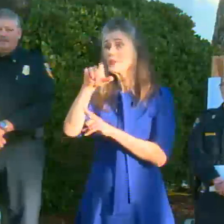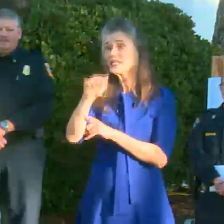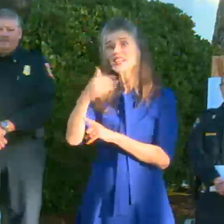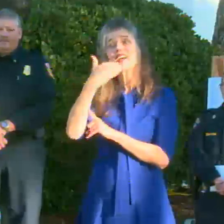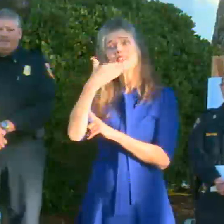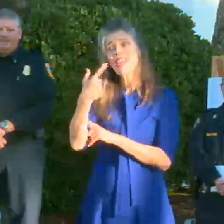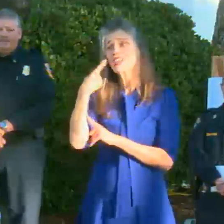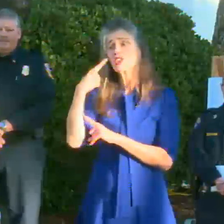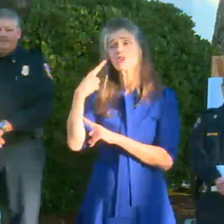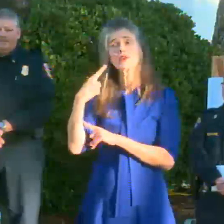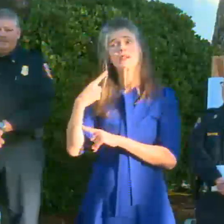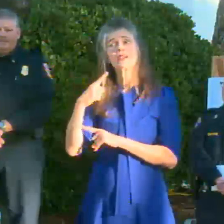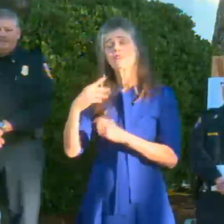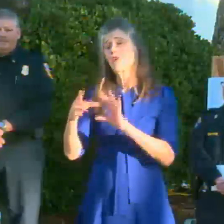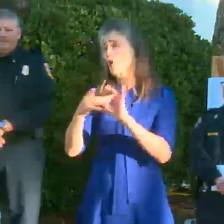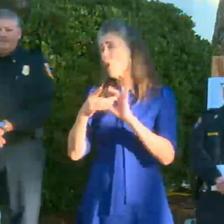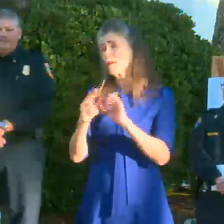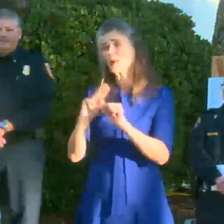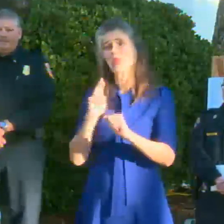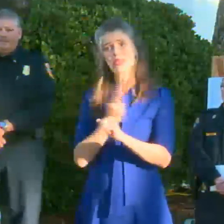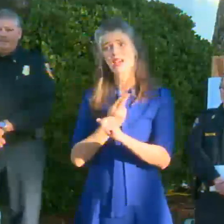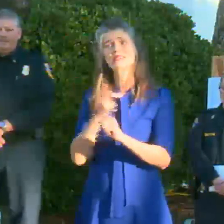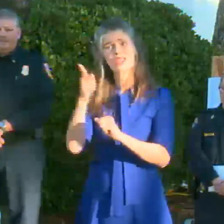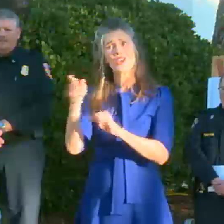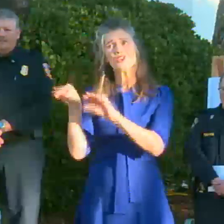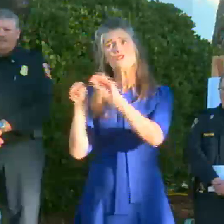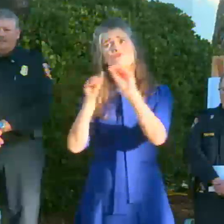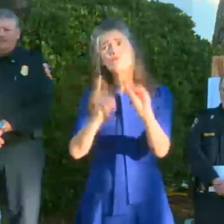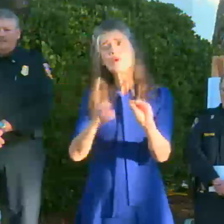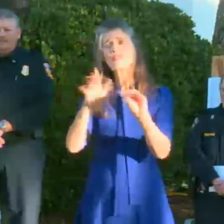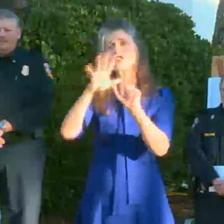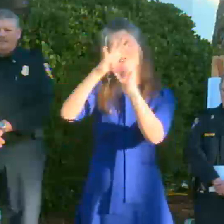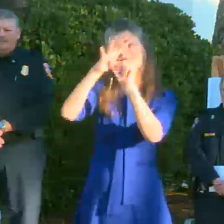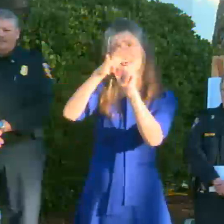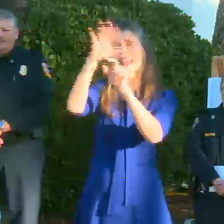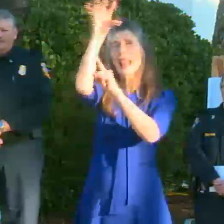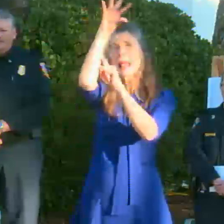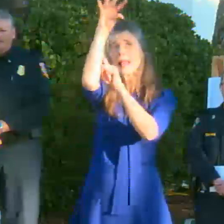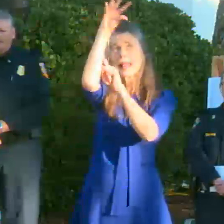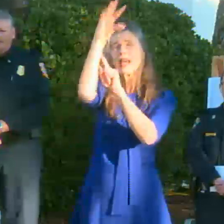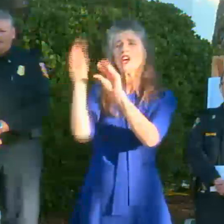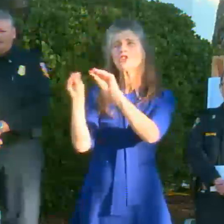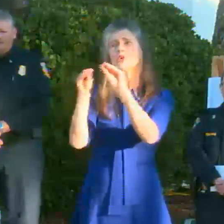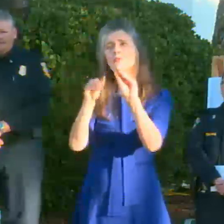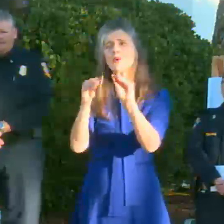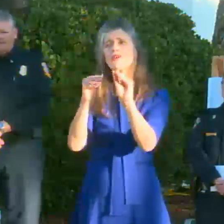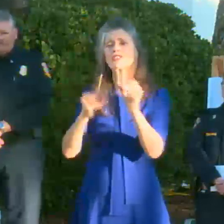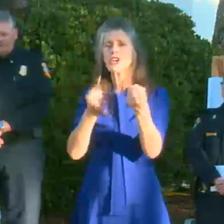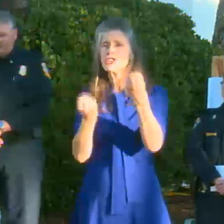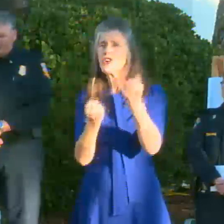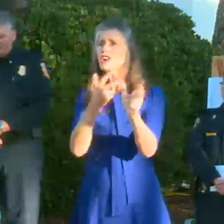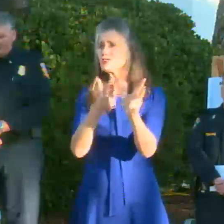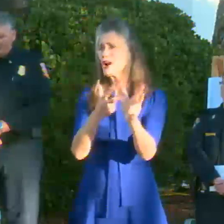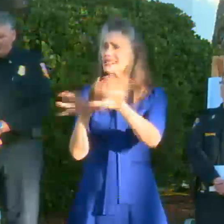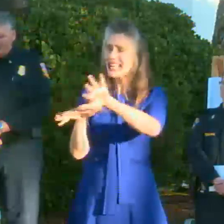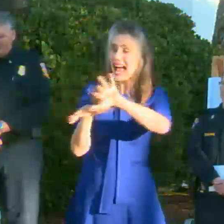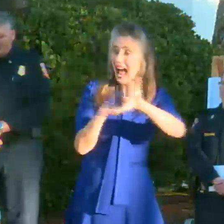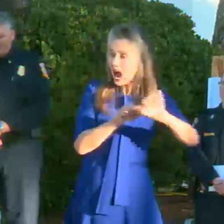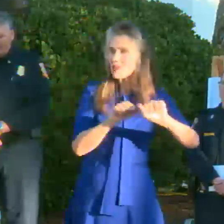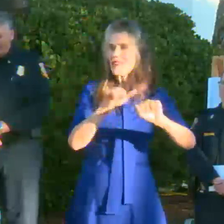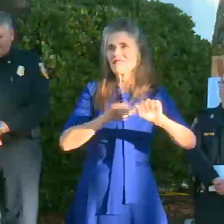live trucks out of the area as well so that we can make room for the rescue and repair and damage assessment